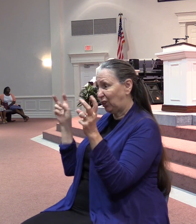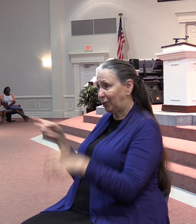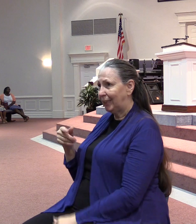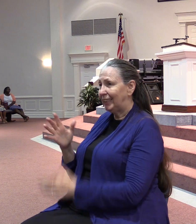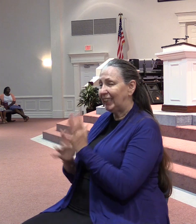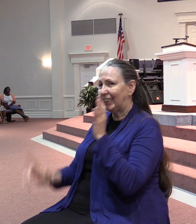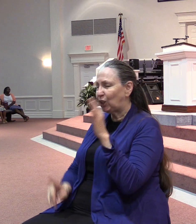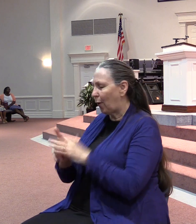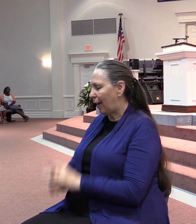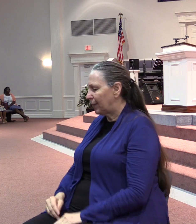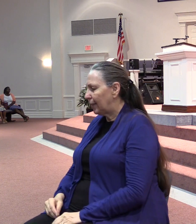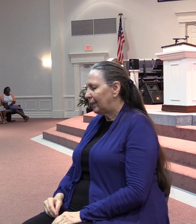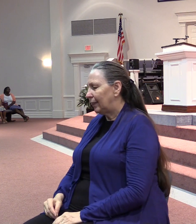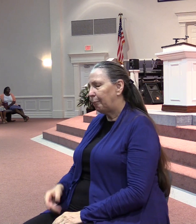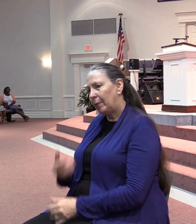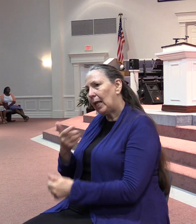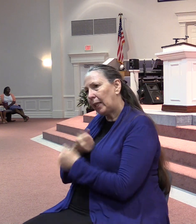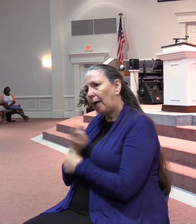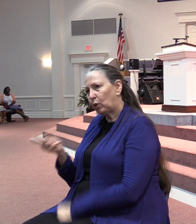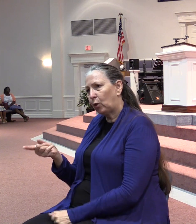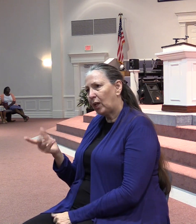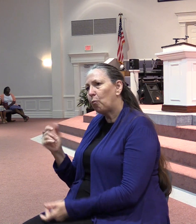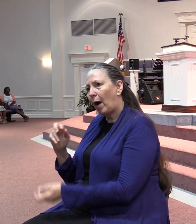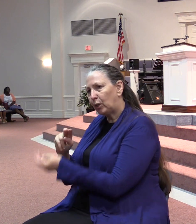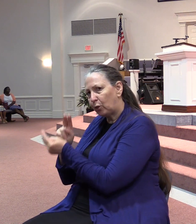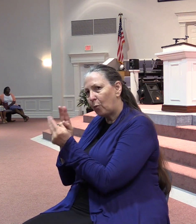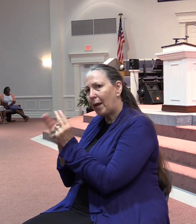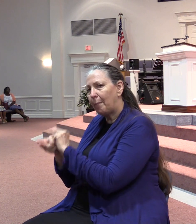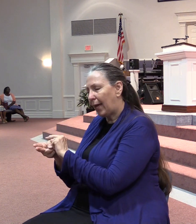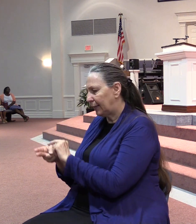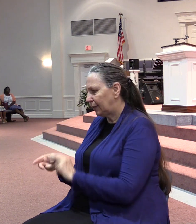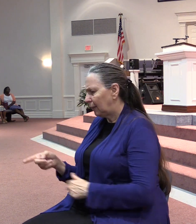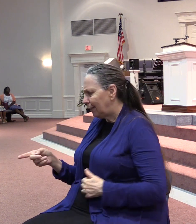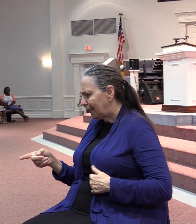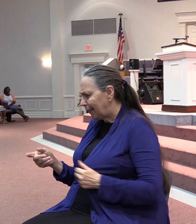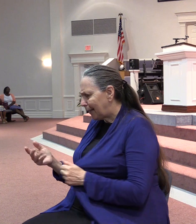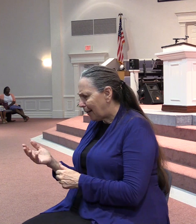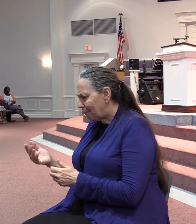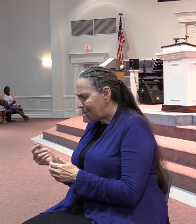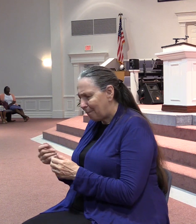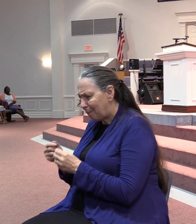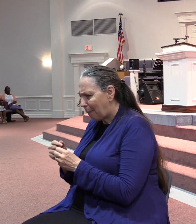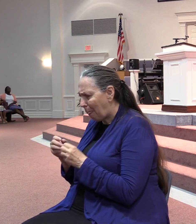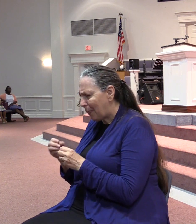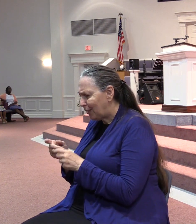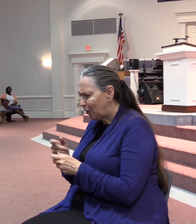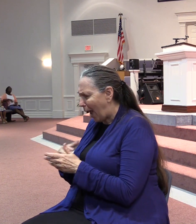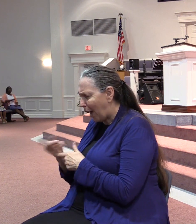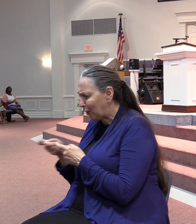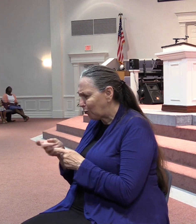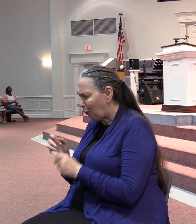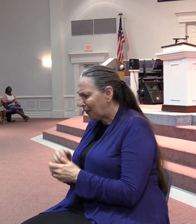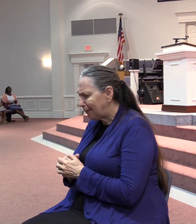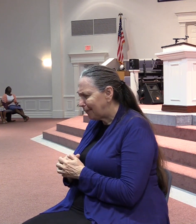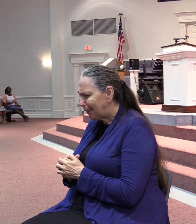He didn't just show, that's why he showed up, because she had some issues that she could not control herself. And